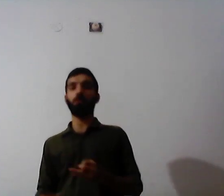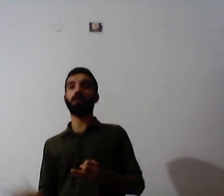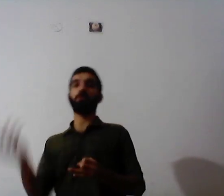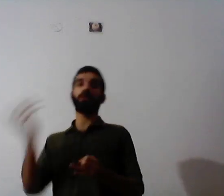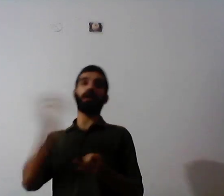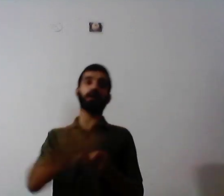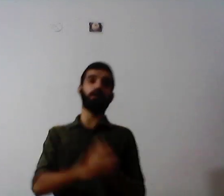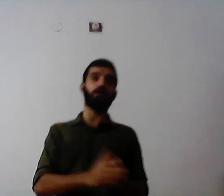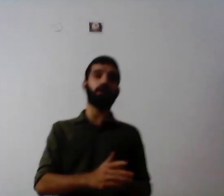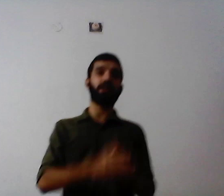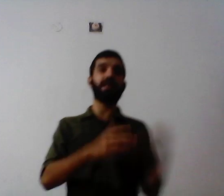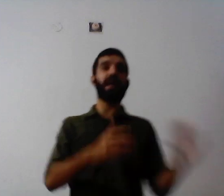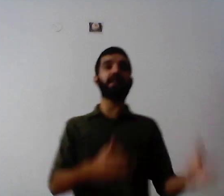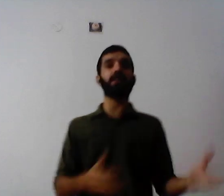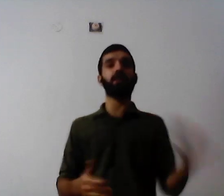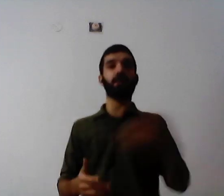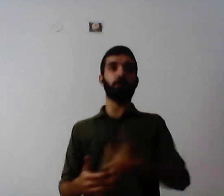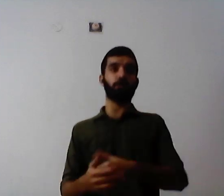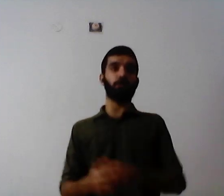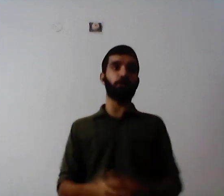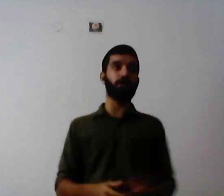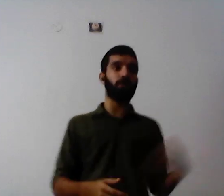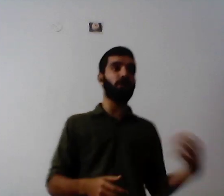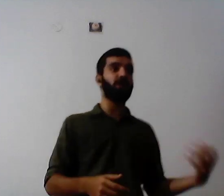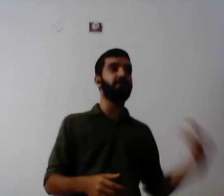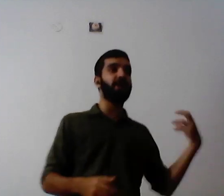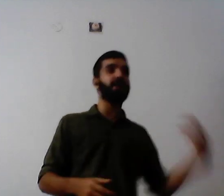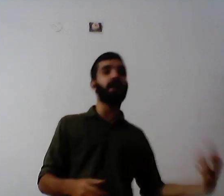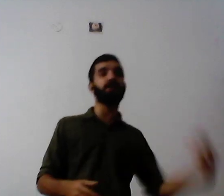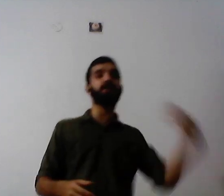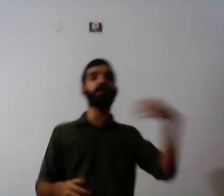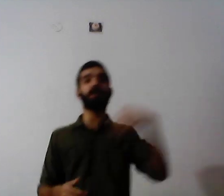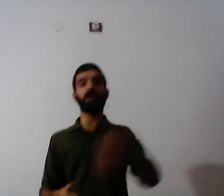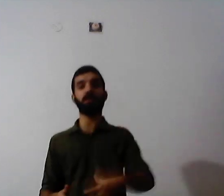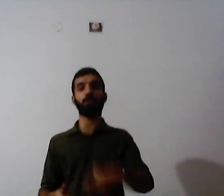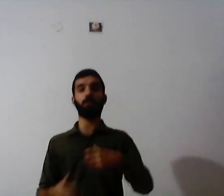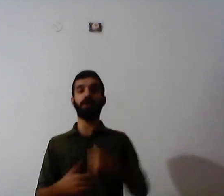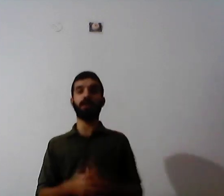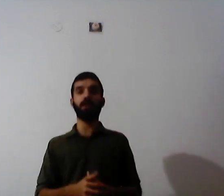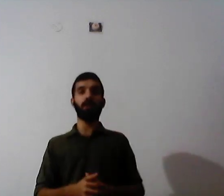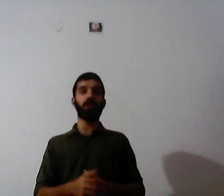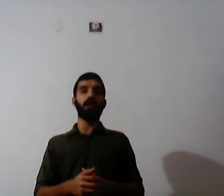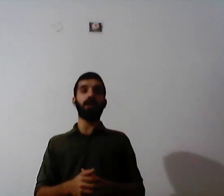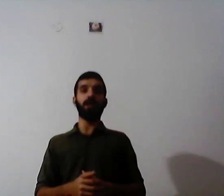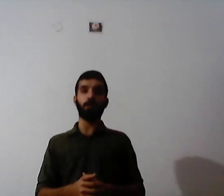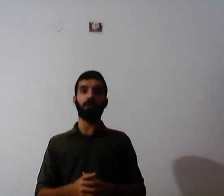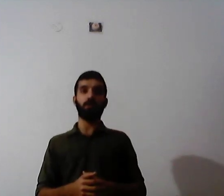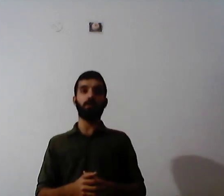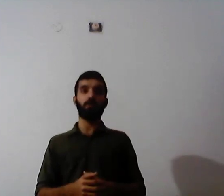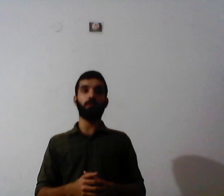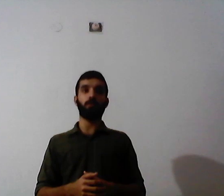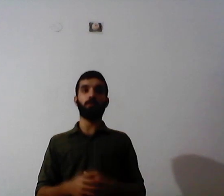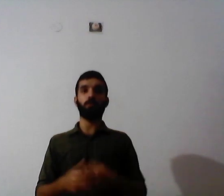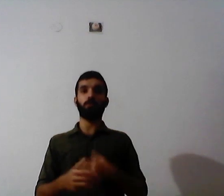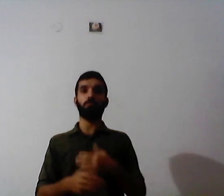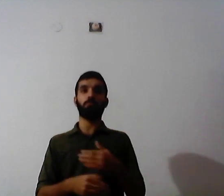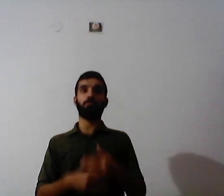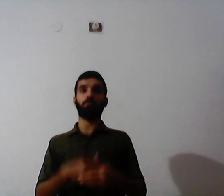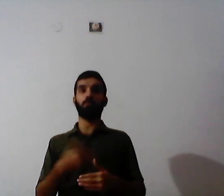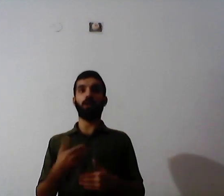about the other one, gas in liquid solution? What if a gas is getting dissolved in a liquid? How is